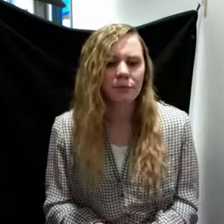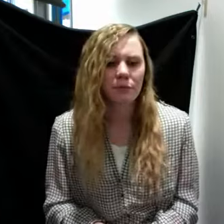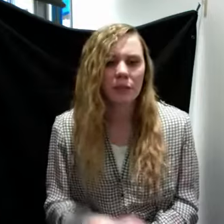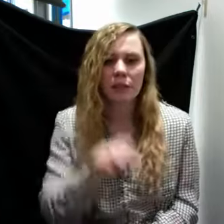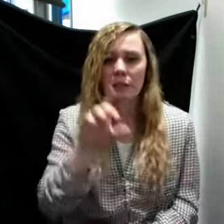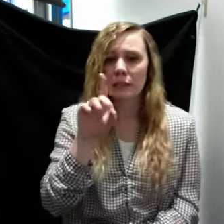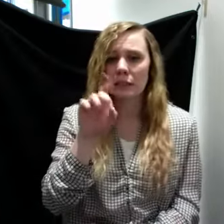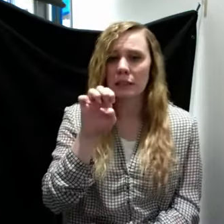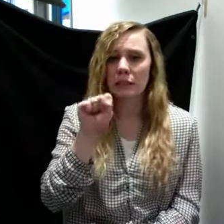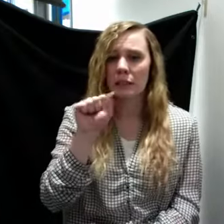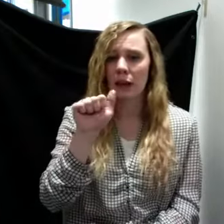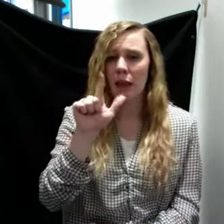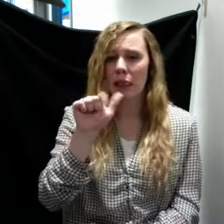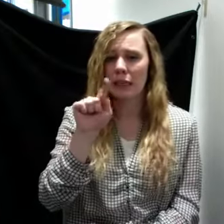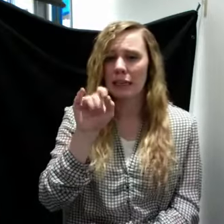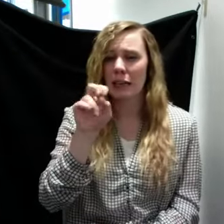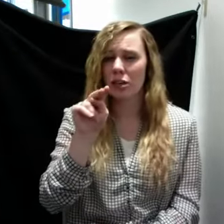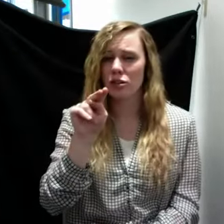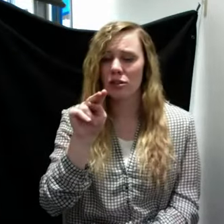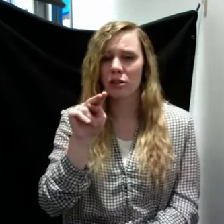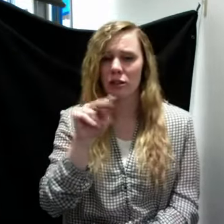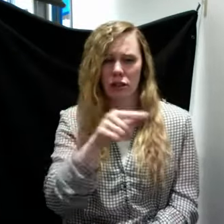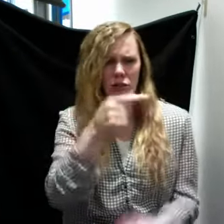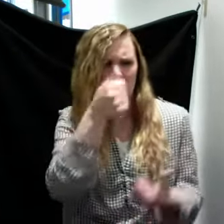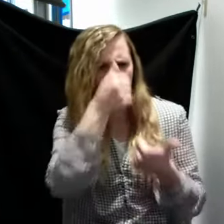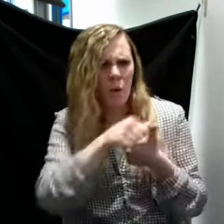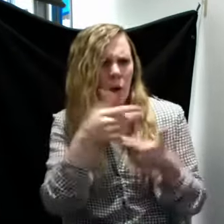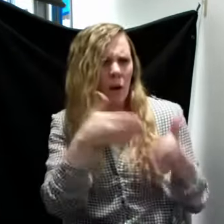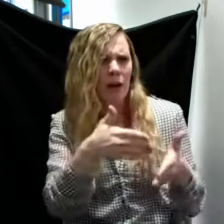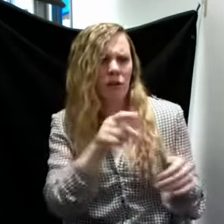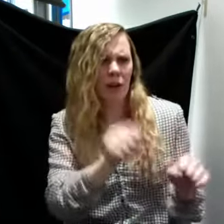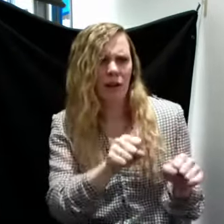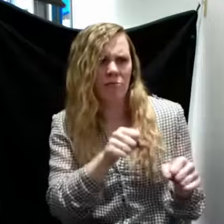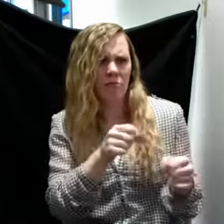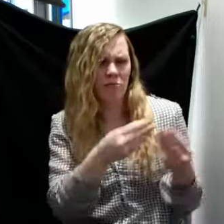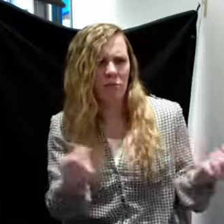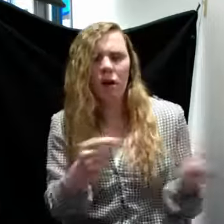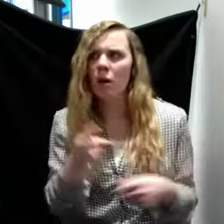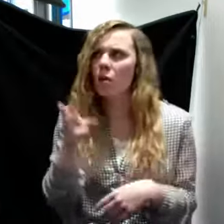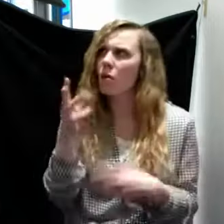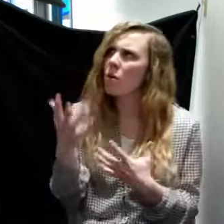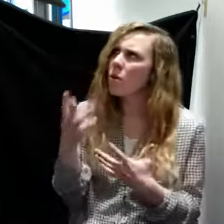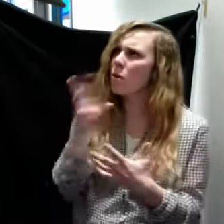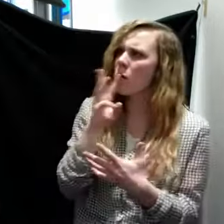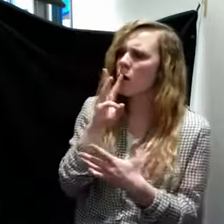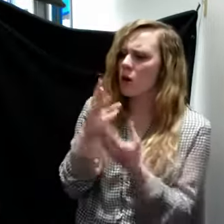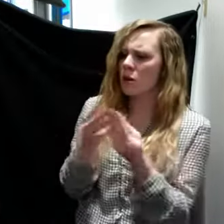Desalination. One method used evaporation. Remember what that was? The water evaporates and the salt stays.